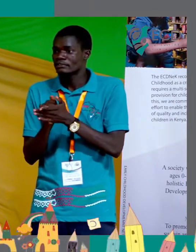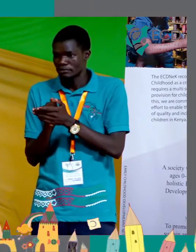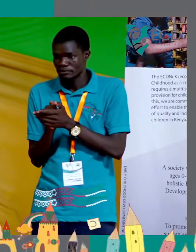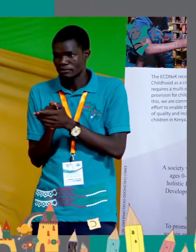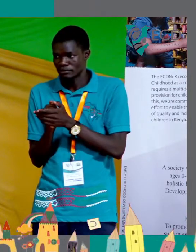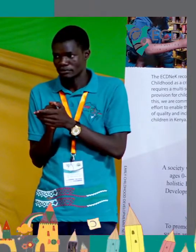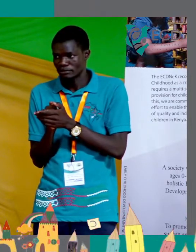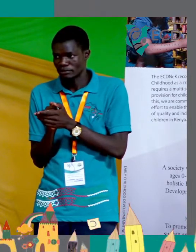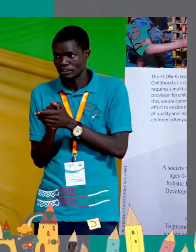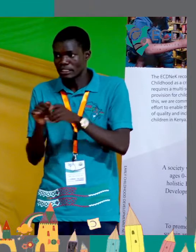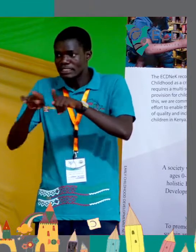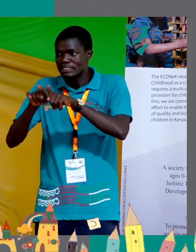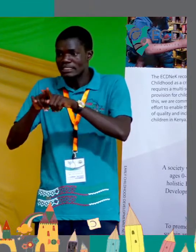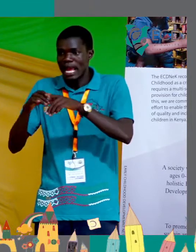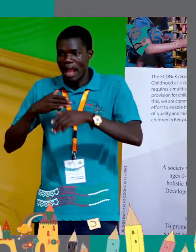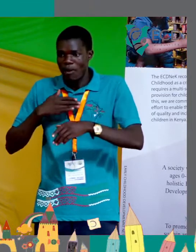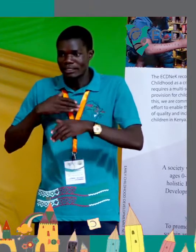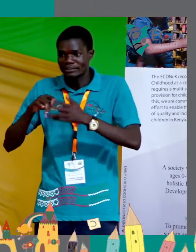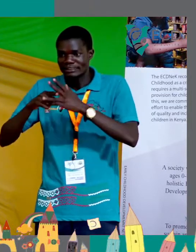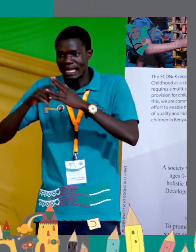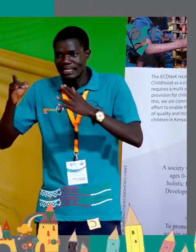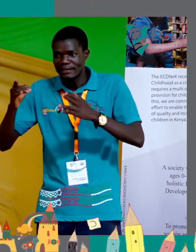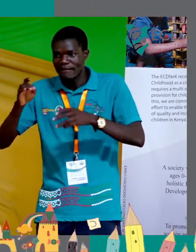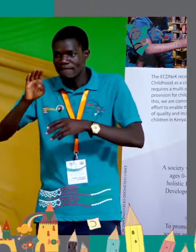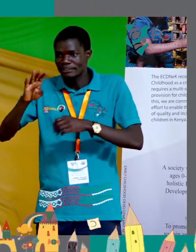our priorities and our interventions.